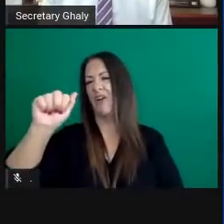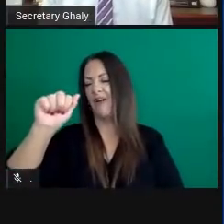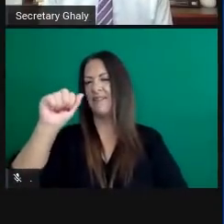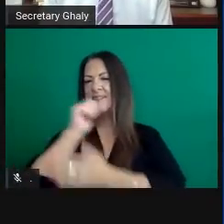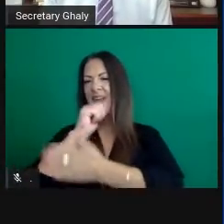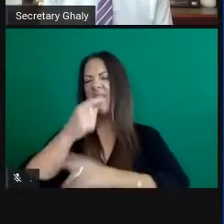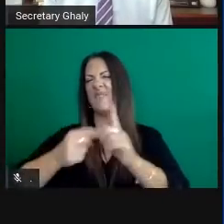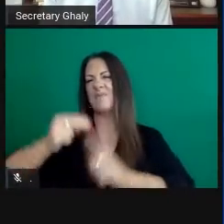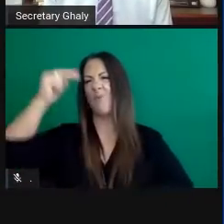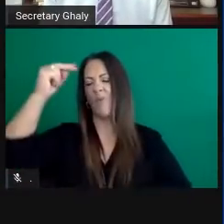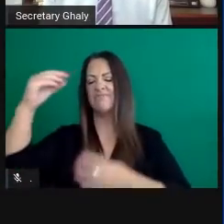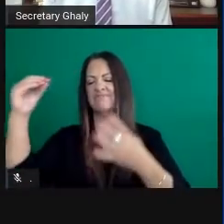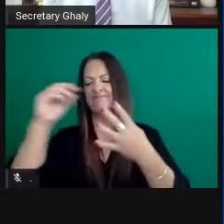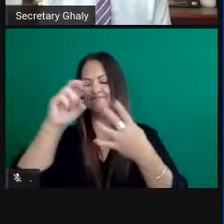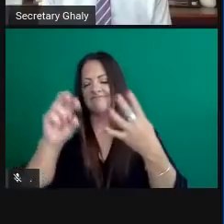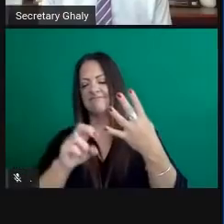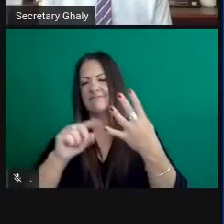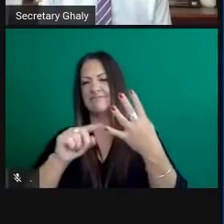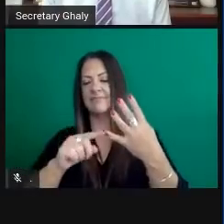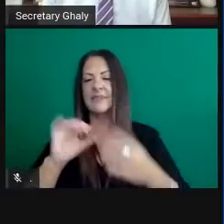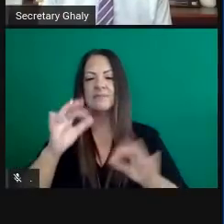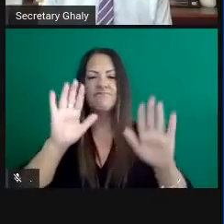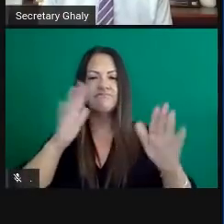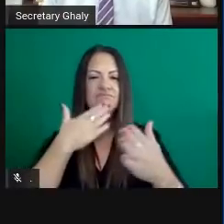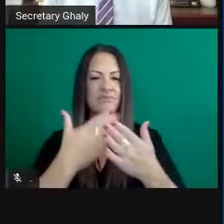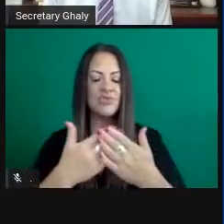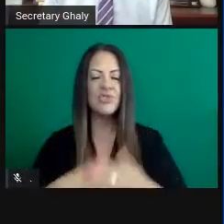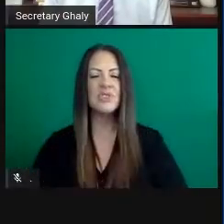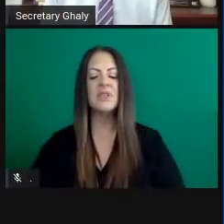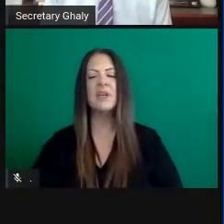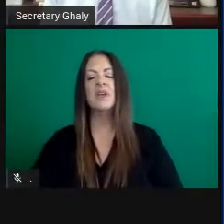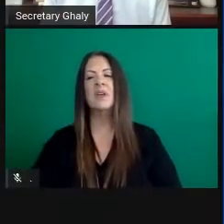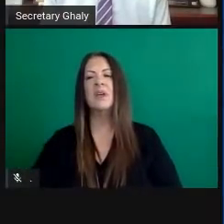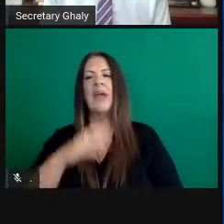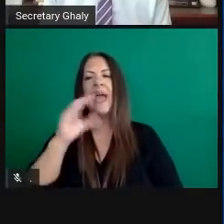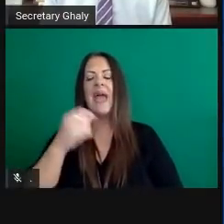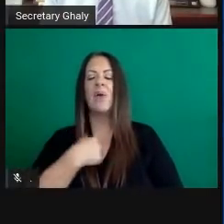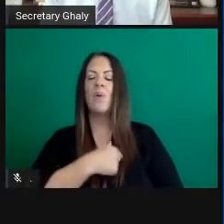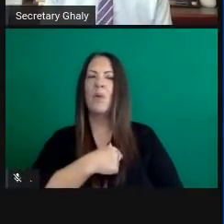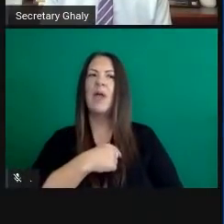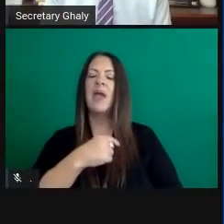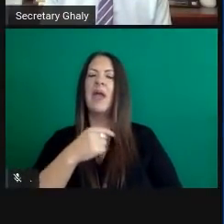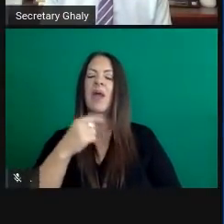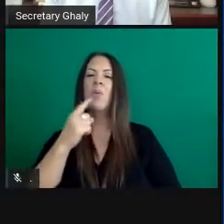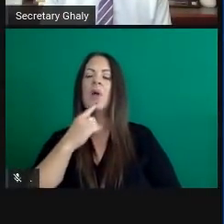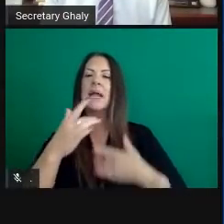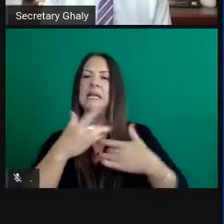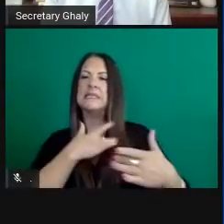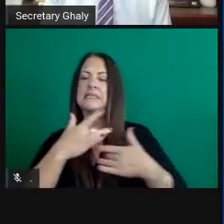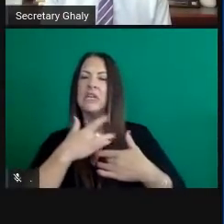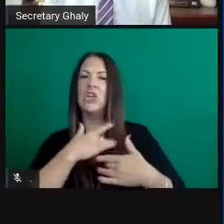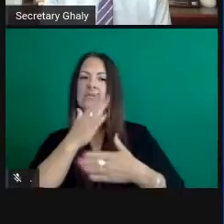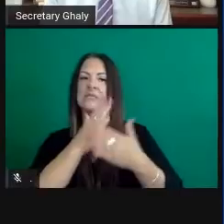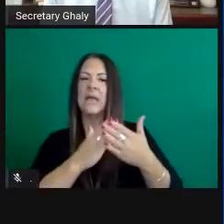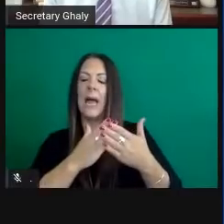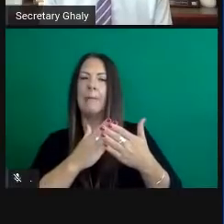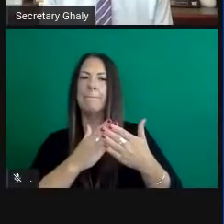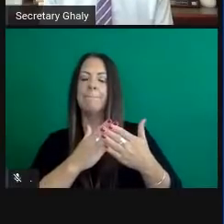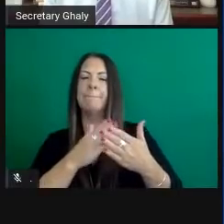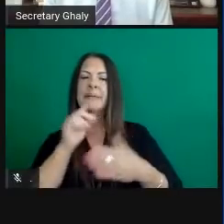missed the threshold for their red tier and were potentially being considered to move back into the purple